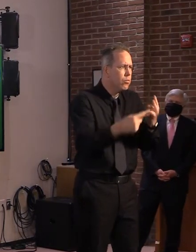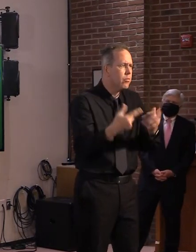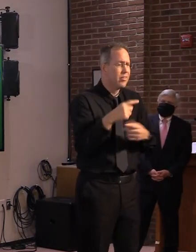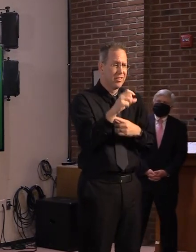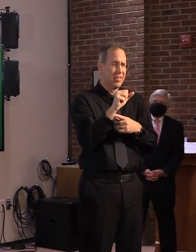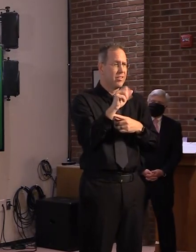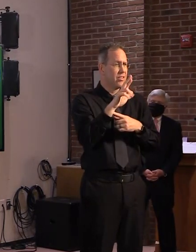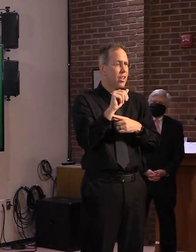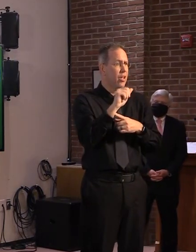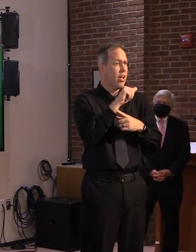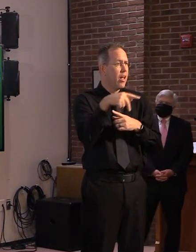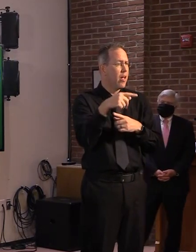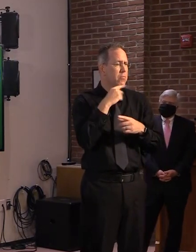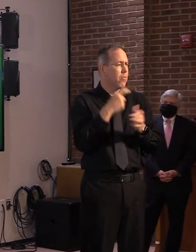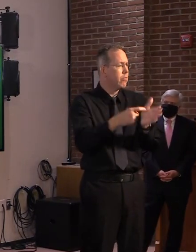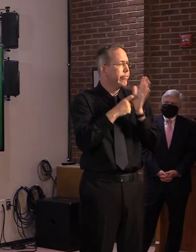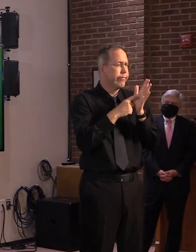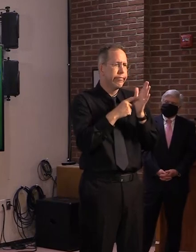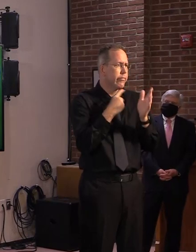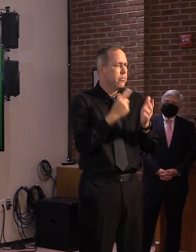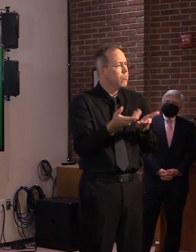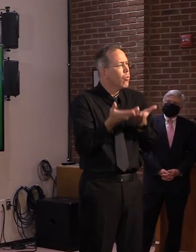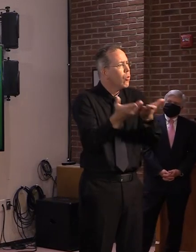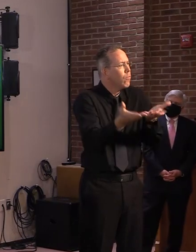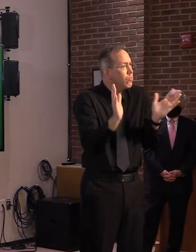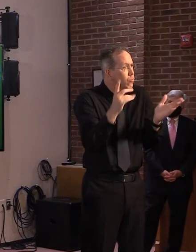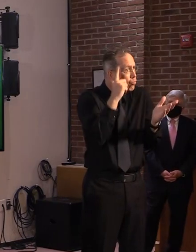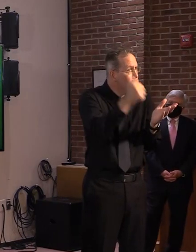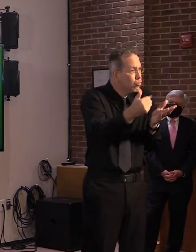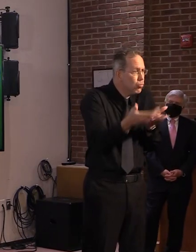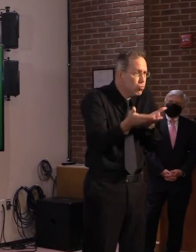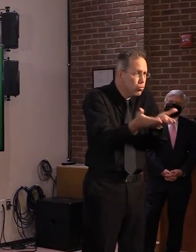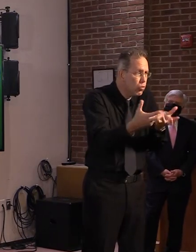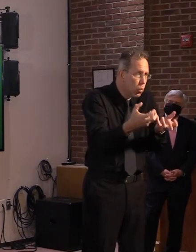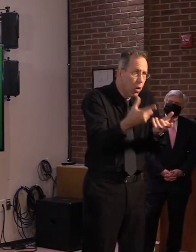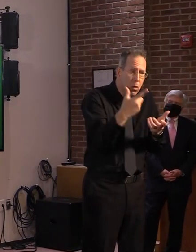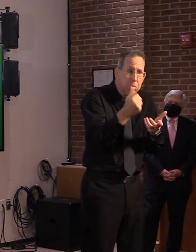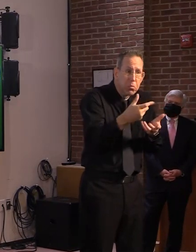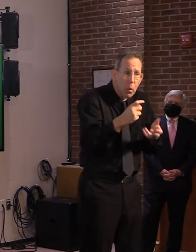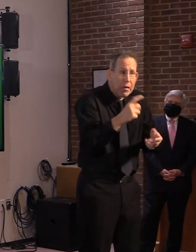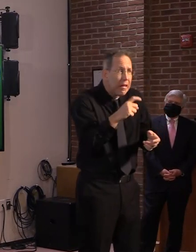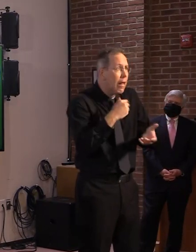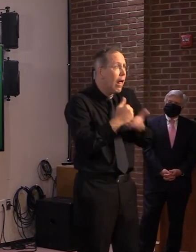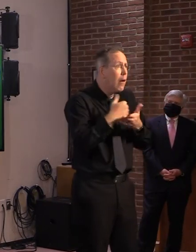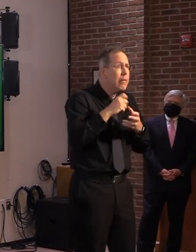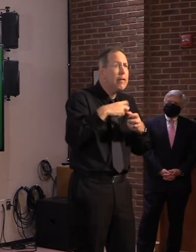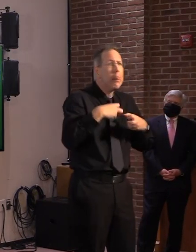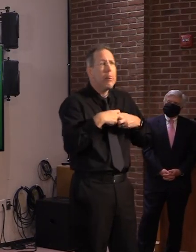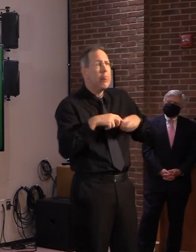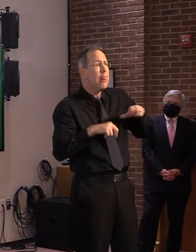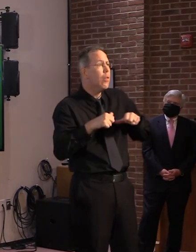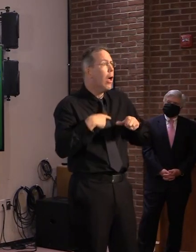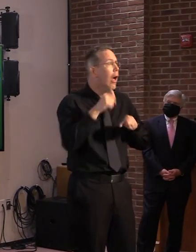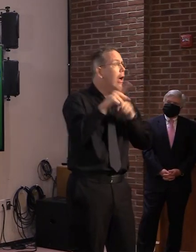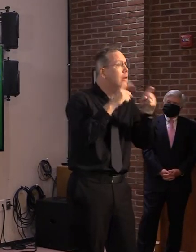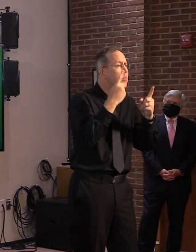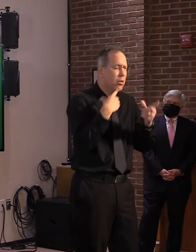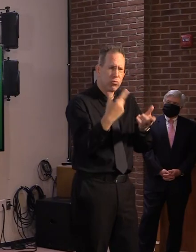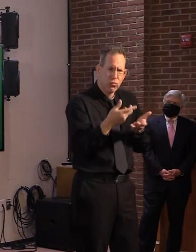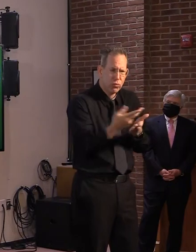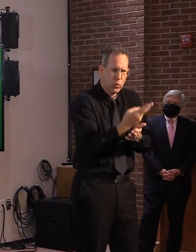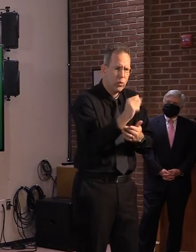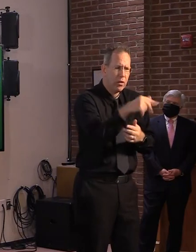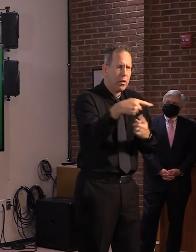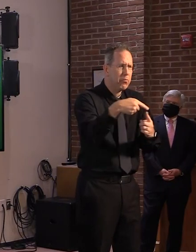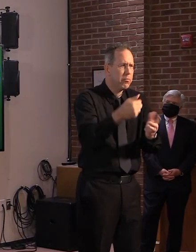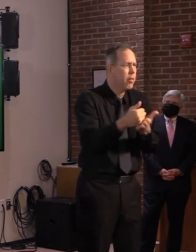mandatory, and the health department's eager to talk with any and all people who are finding themselves in the position where they need